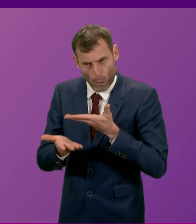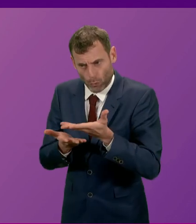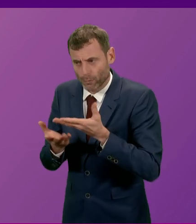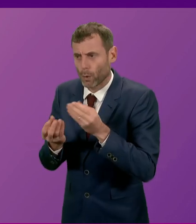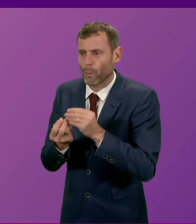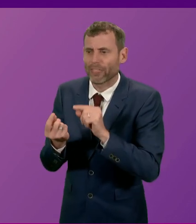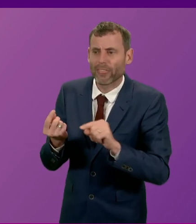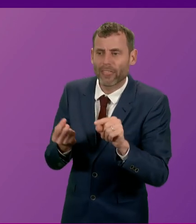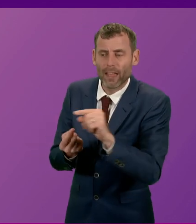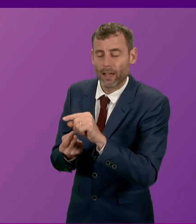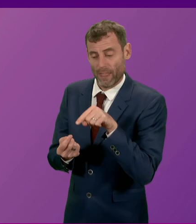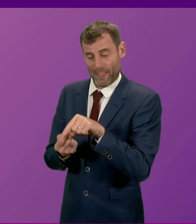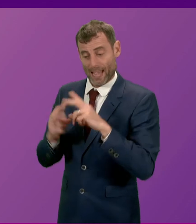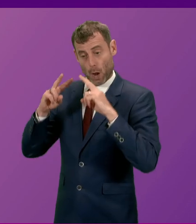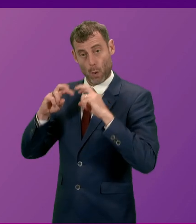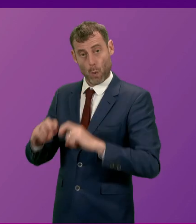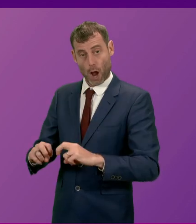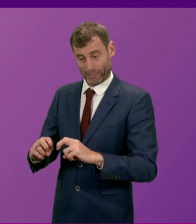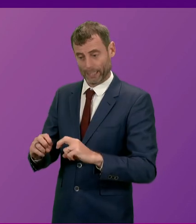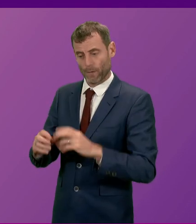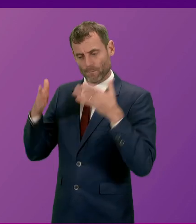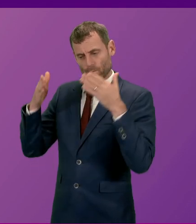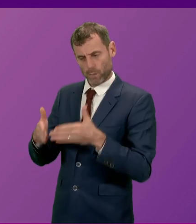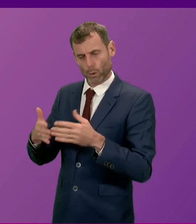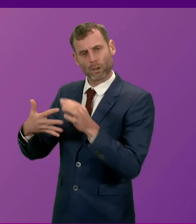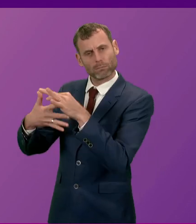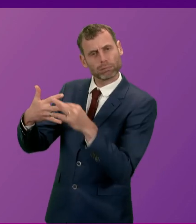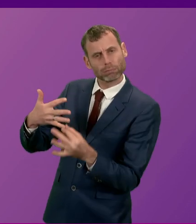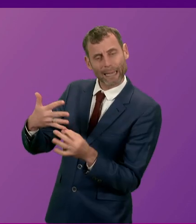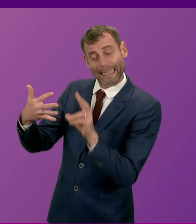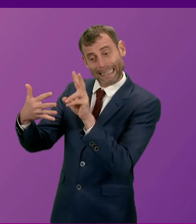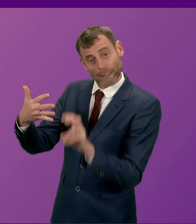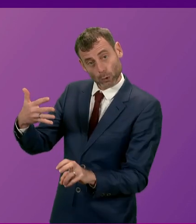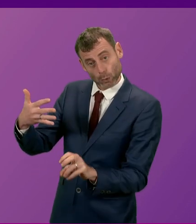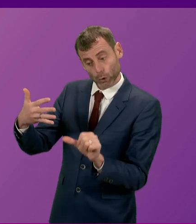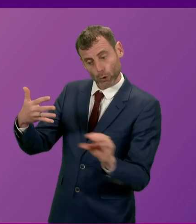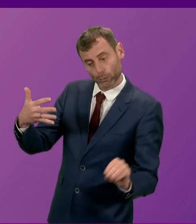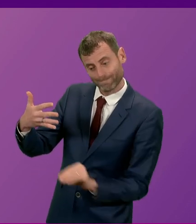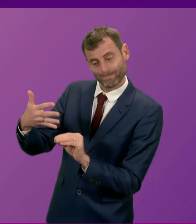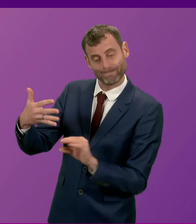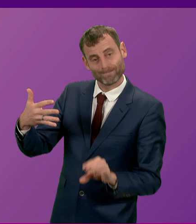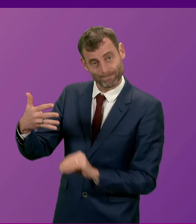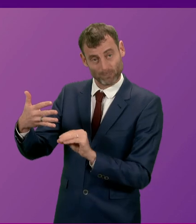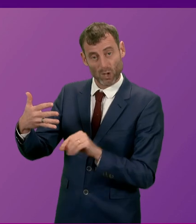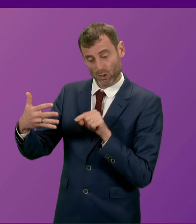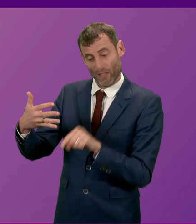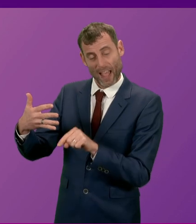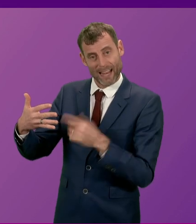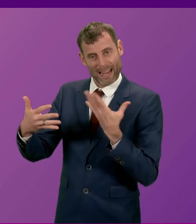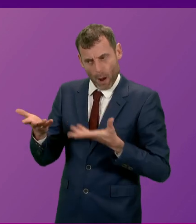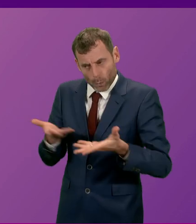any question of revising the terms of reference. That work is underway, and a decision will be taken as soon as